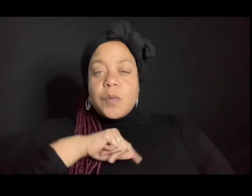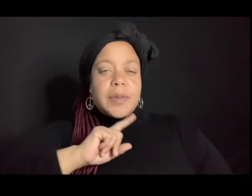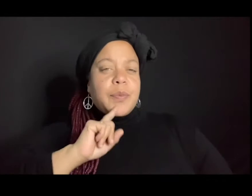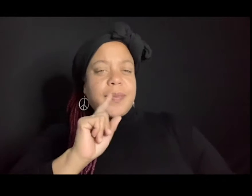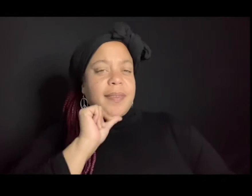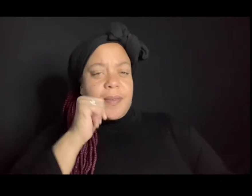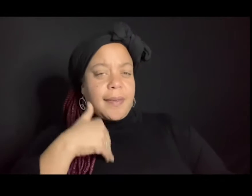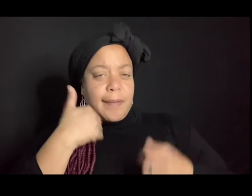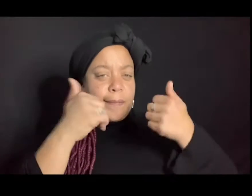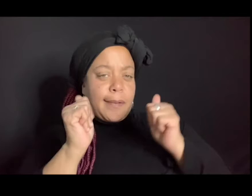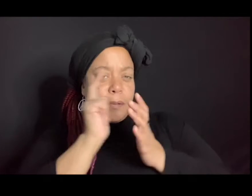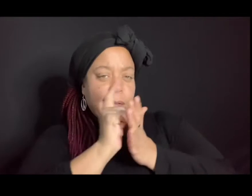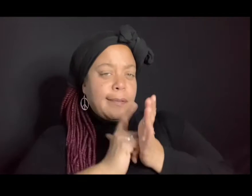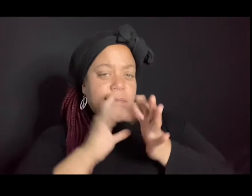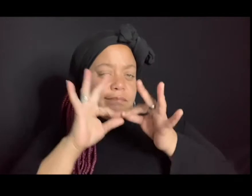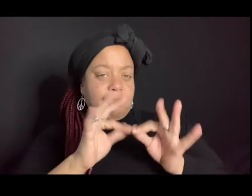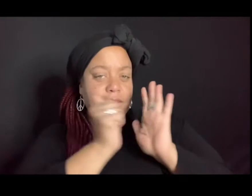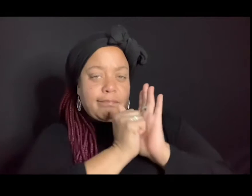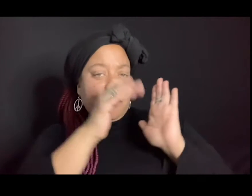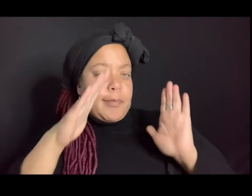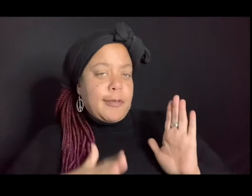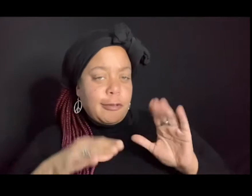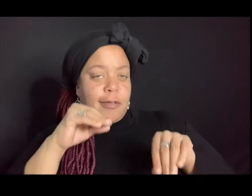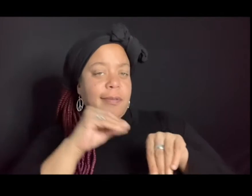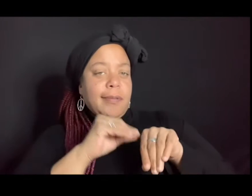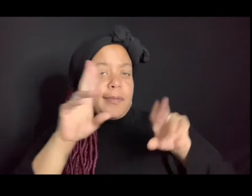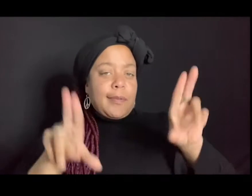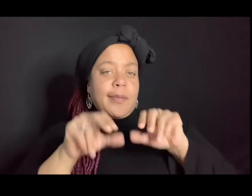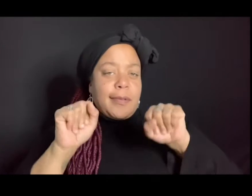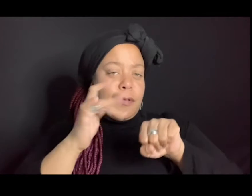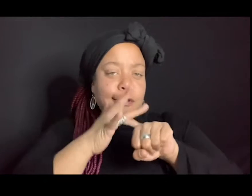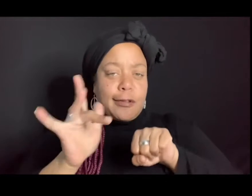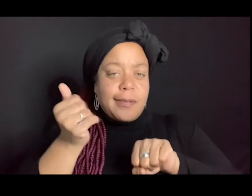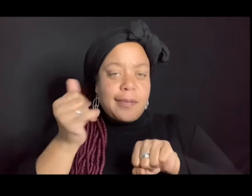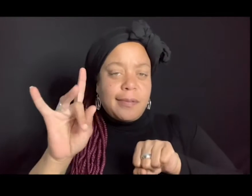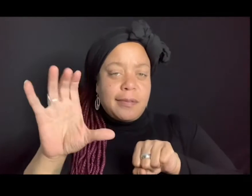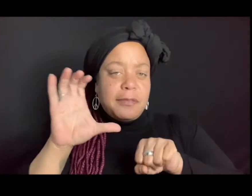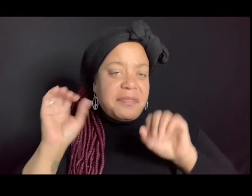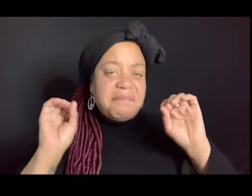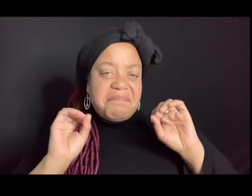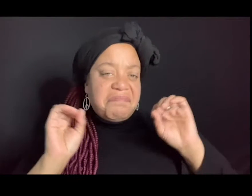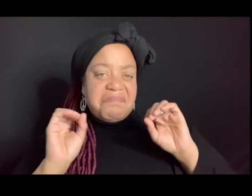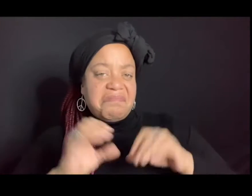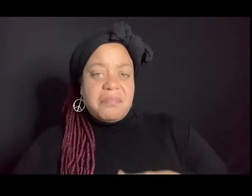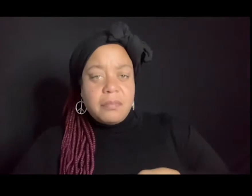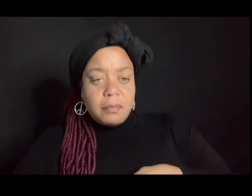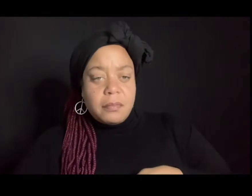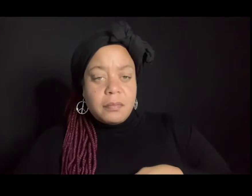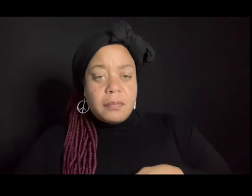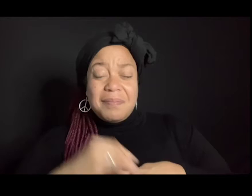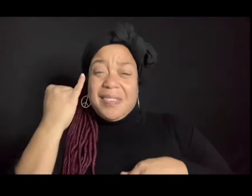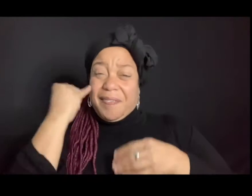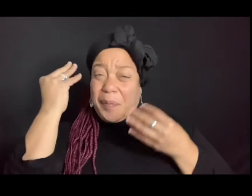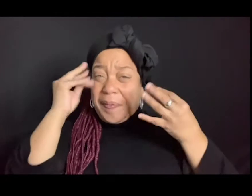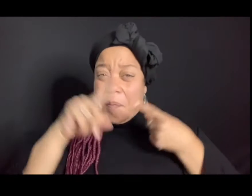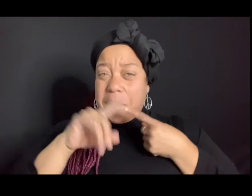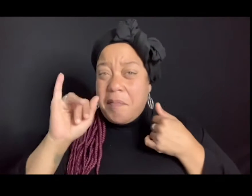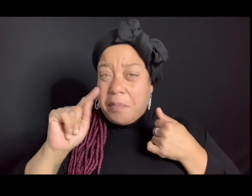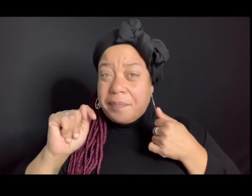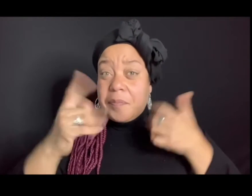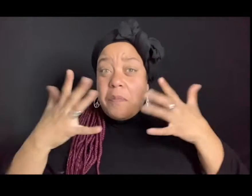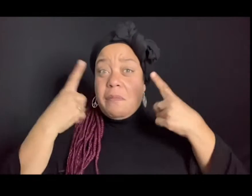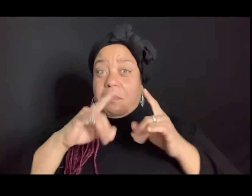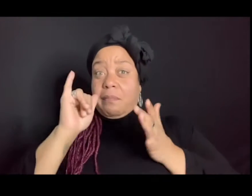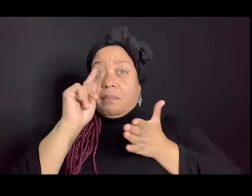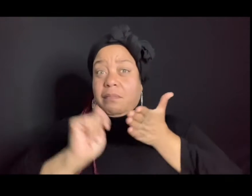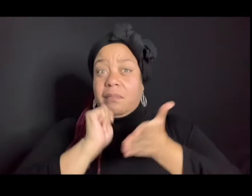we really didn't have any laws about abortion in the United States in the early 1800s. And if you think about it, what